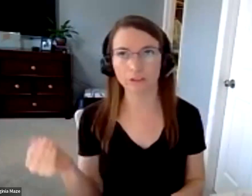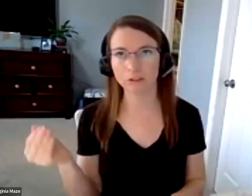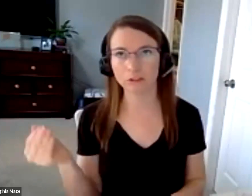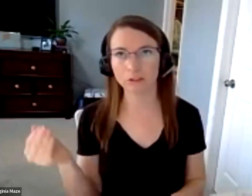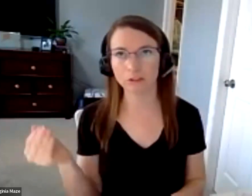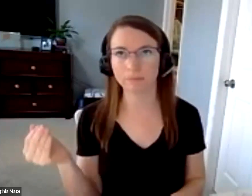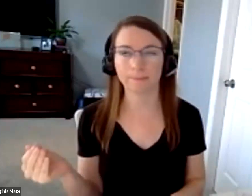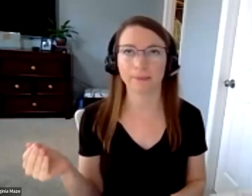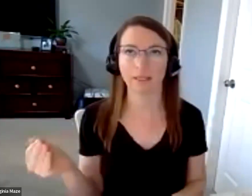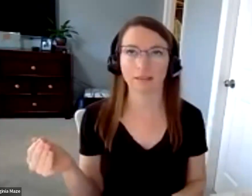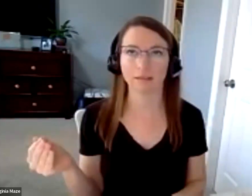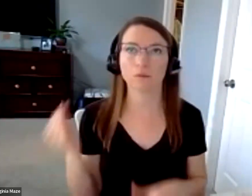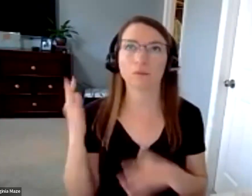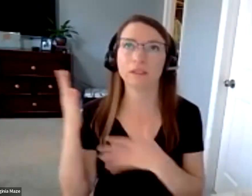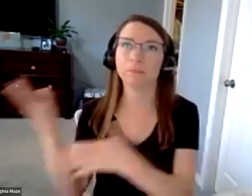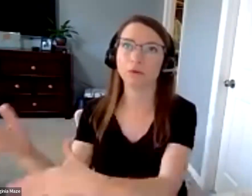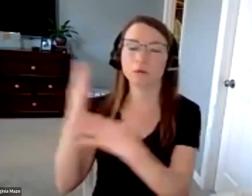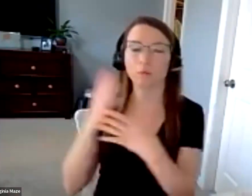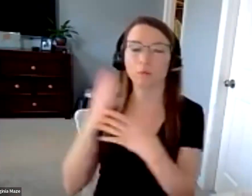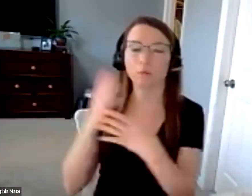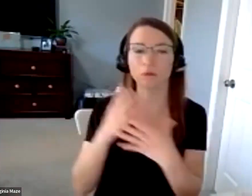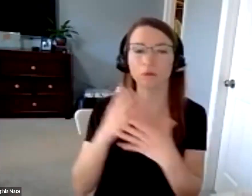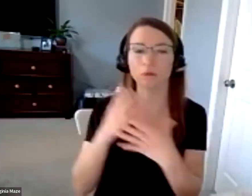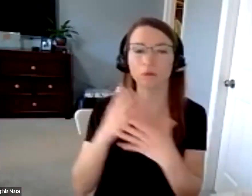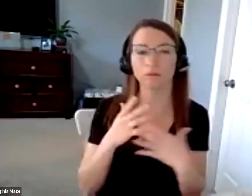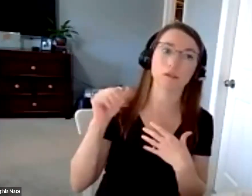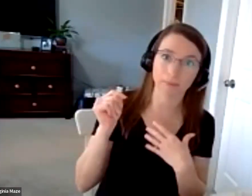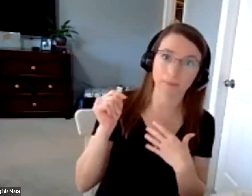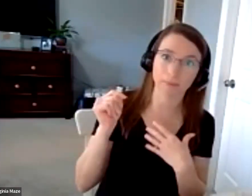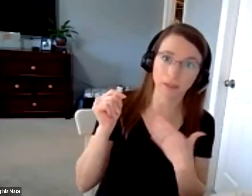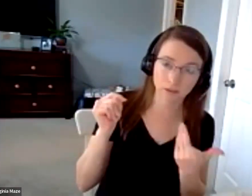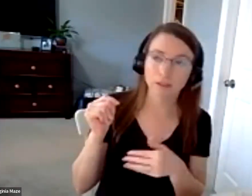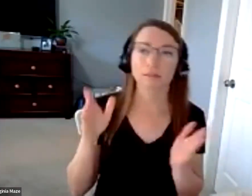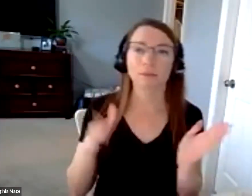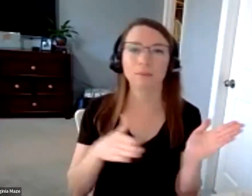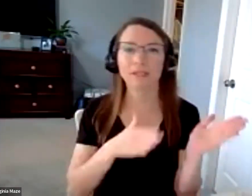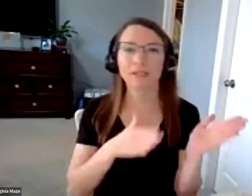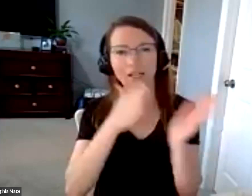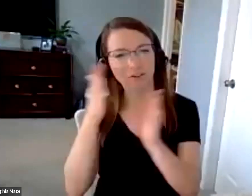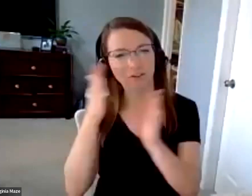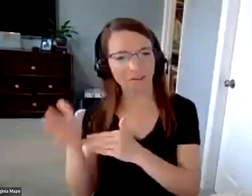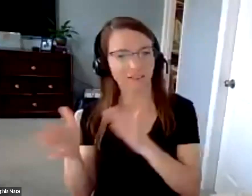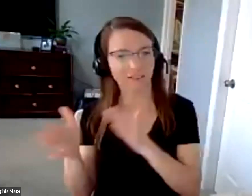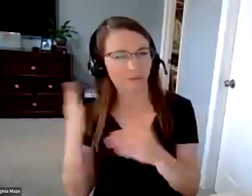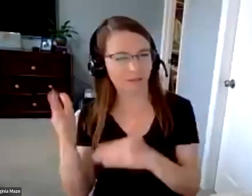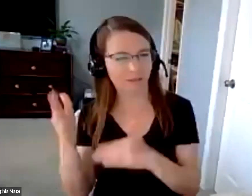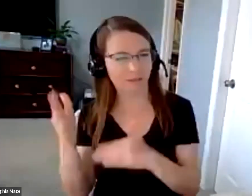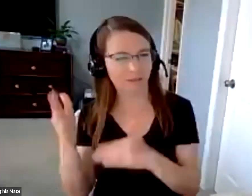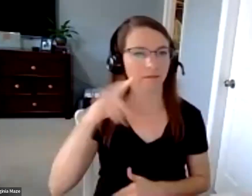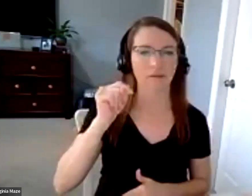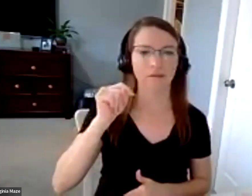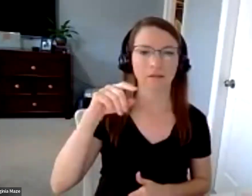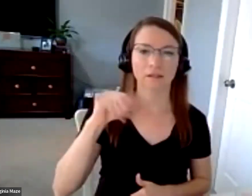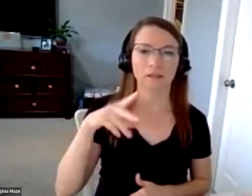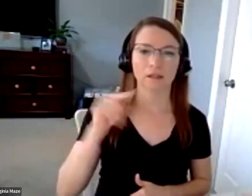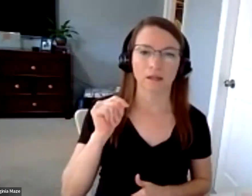So you are fingerspelling it, but so we borrowed the word from English, apartment, but we kind of turned it into a